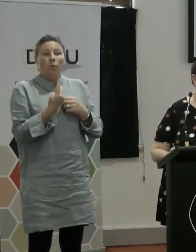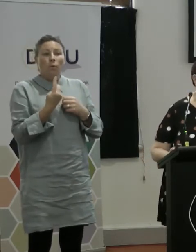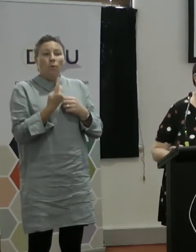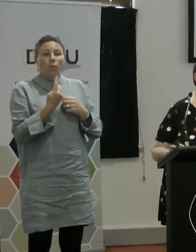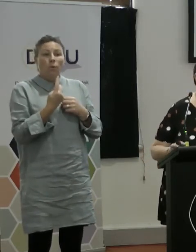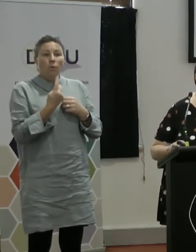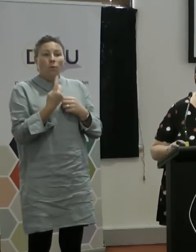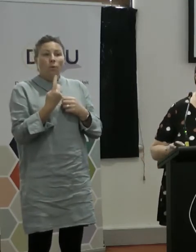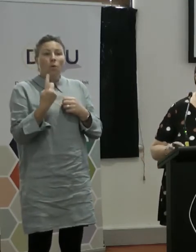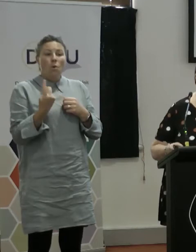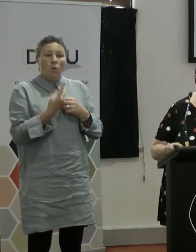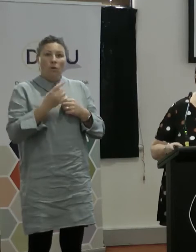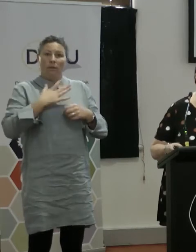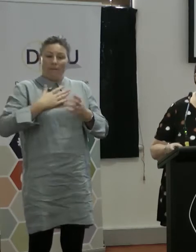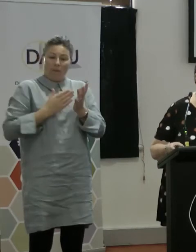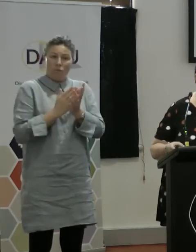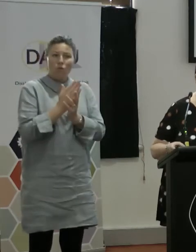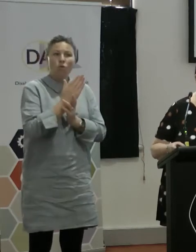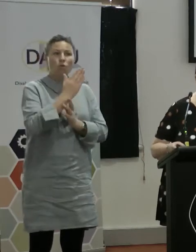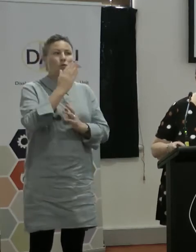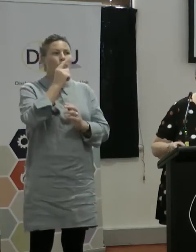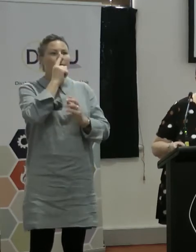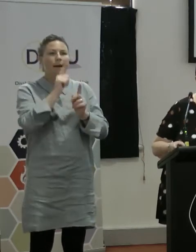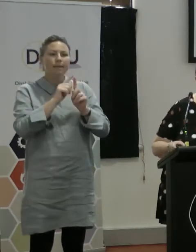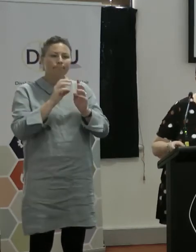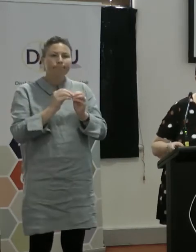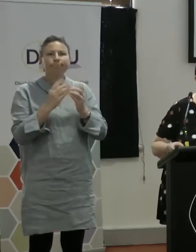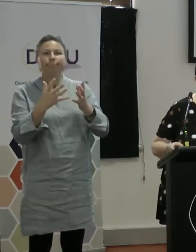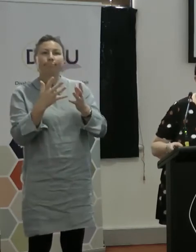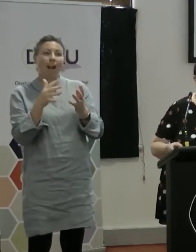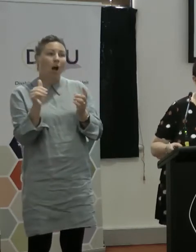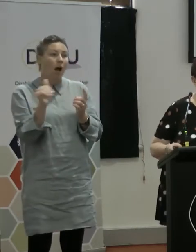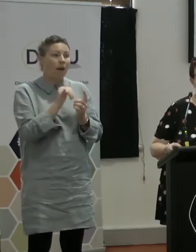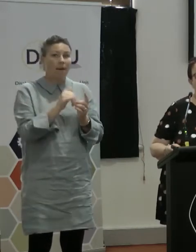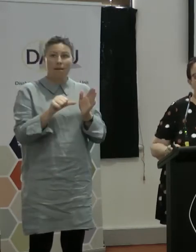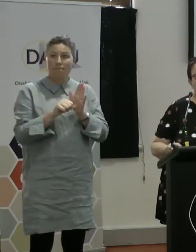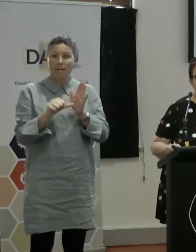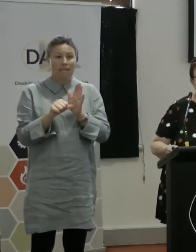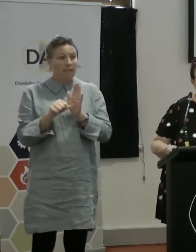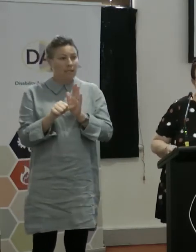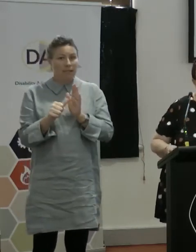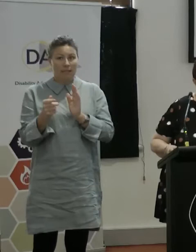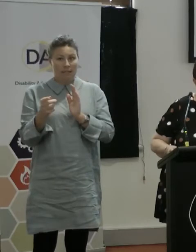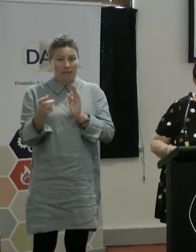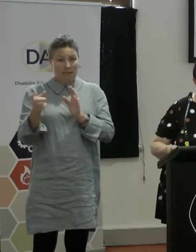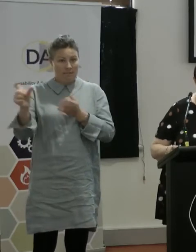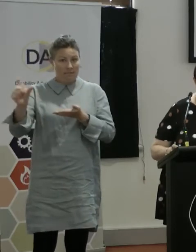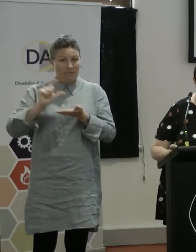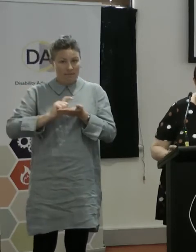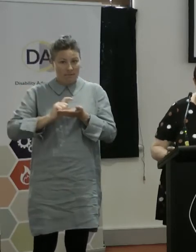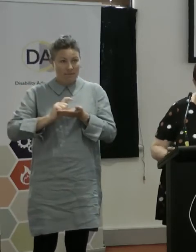abuse to gain redress, and that is through either one of three methods. It's either a payment, through